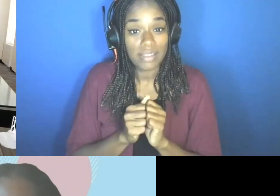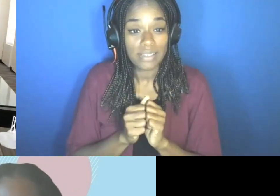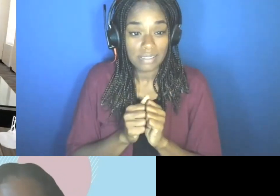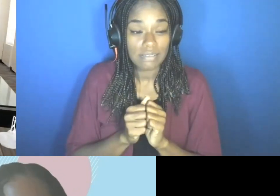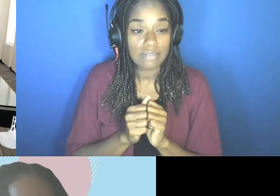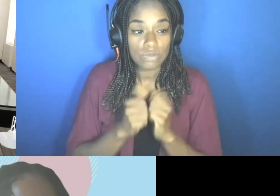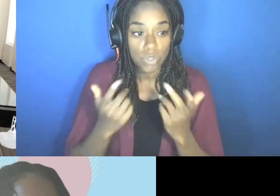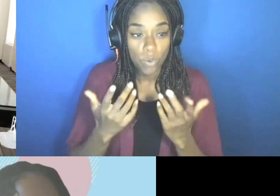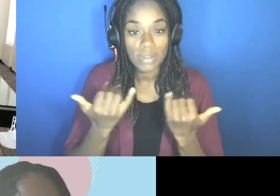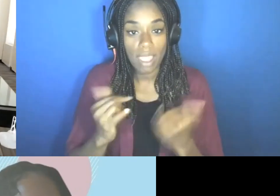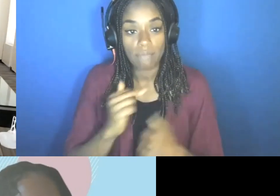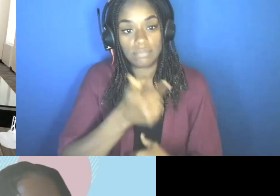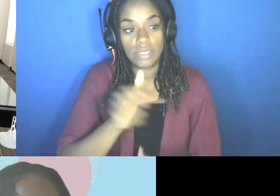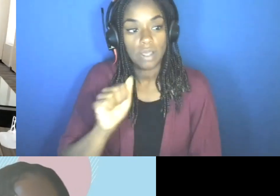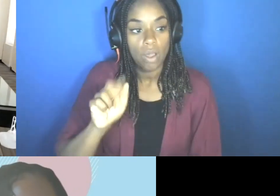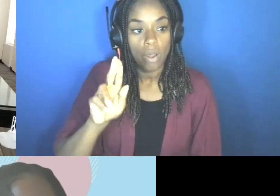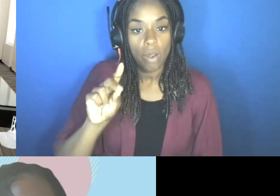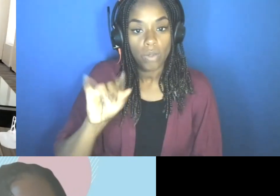Yes, over to Artie.